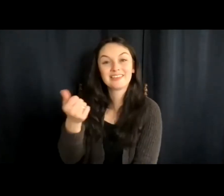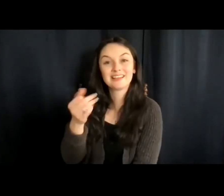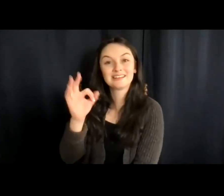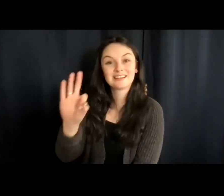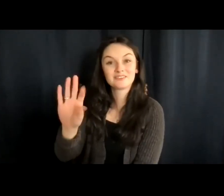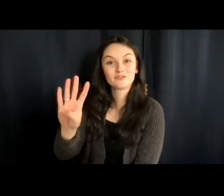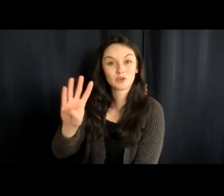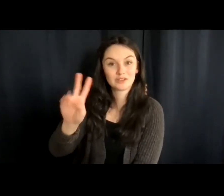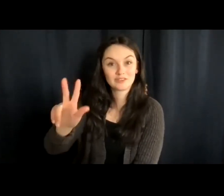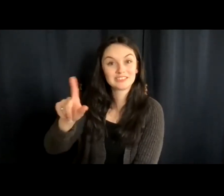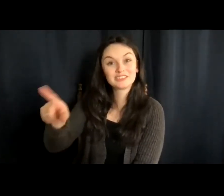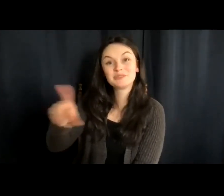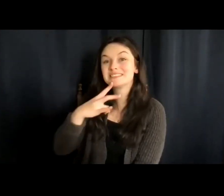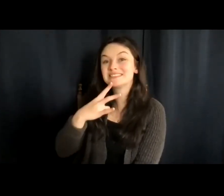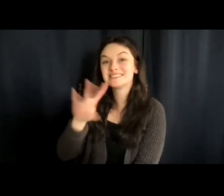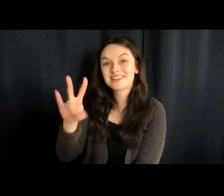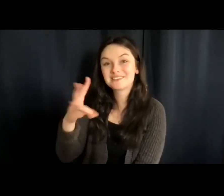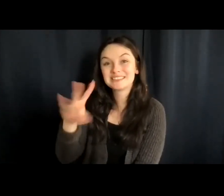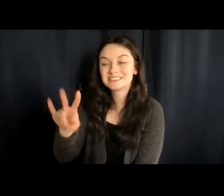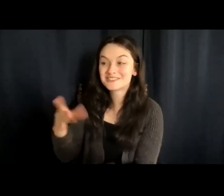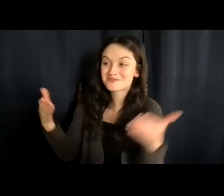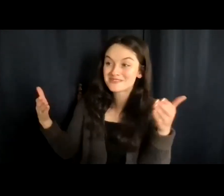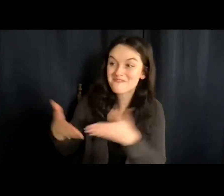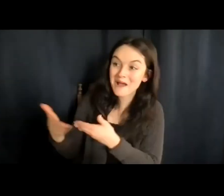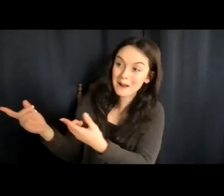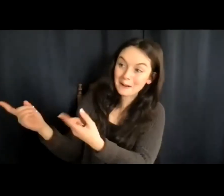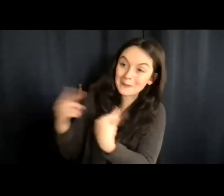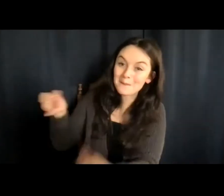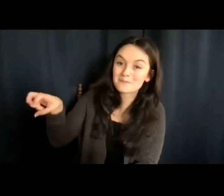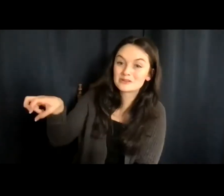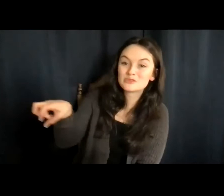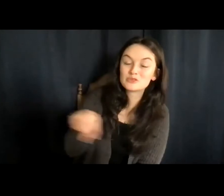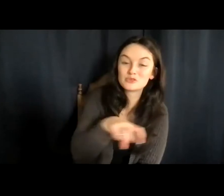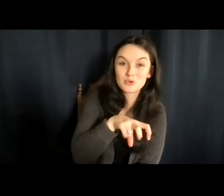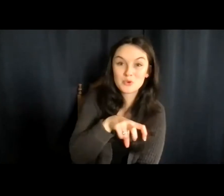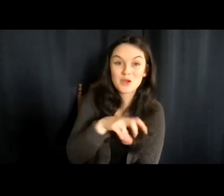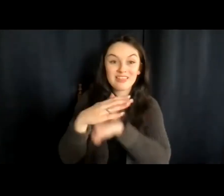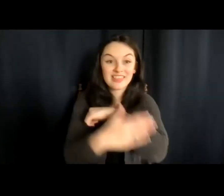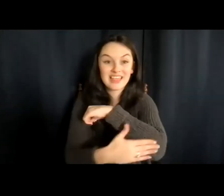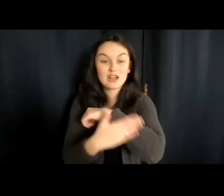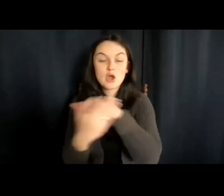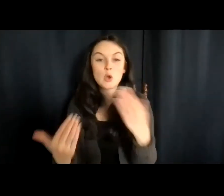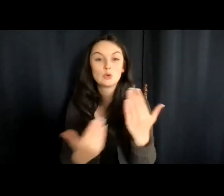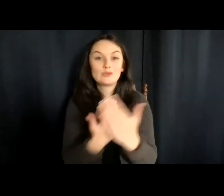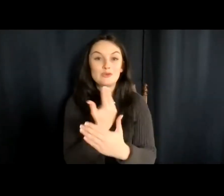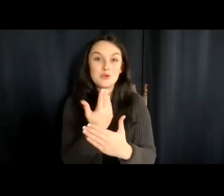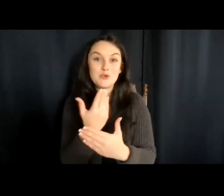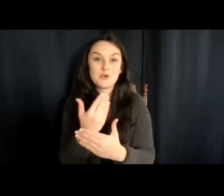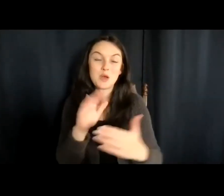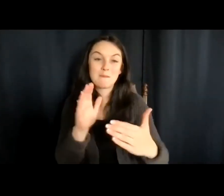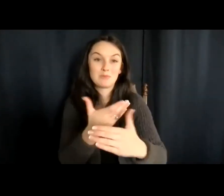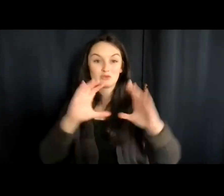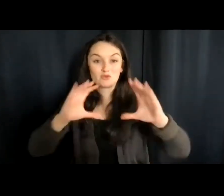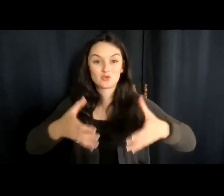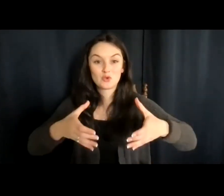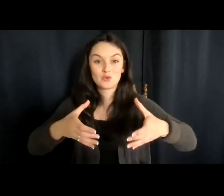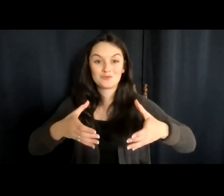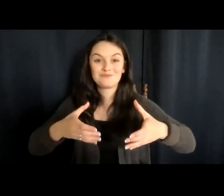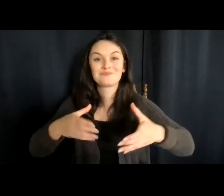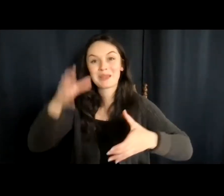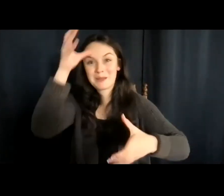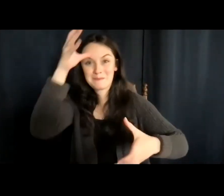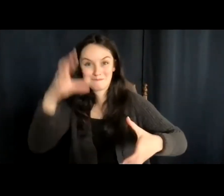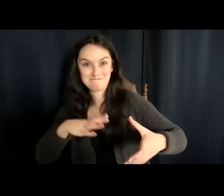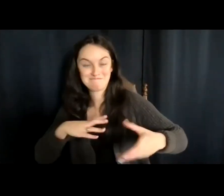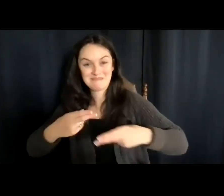was 17, Melba was invited to tour the country with a new band led by trumpet player Gerald Wilson.